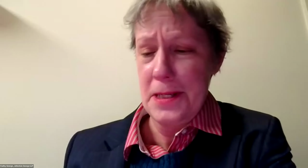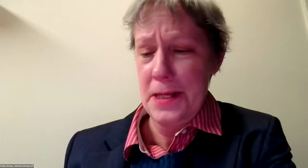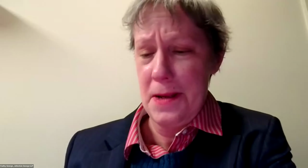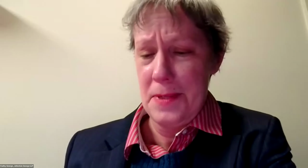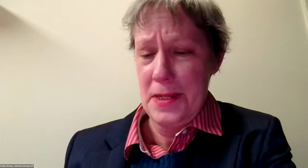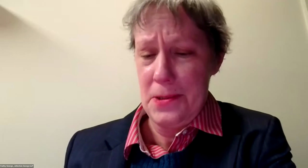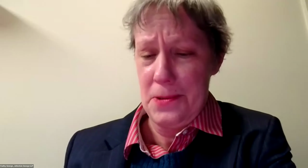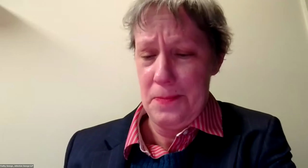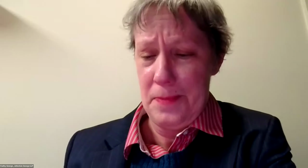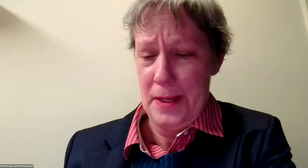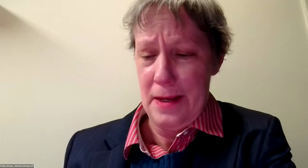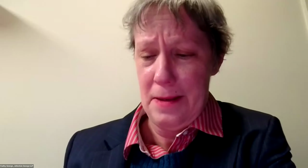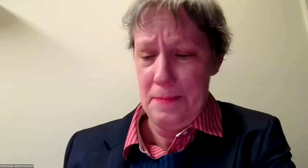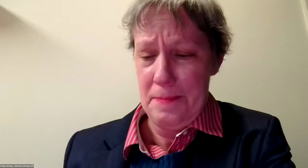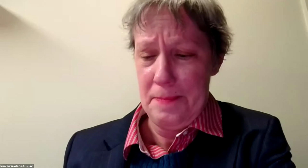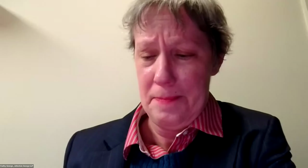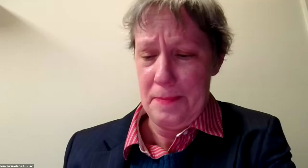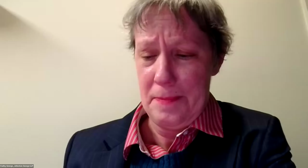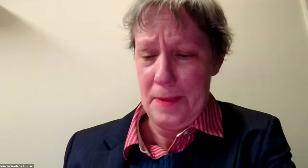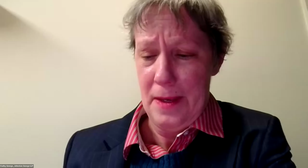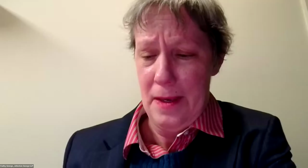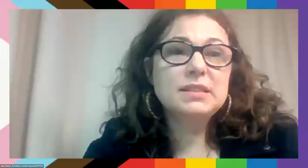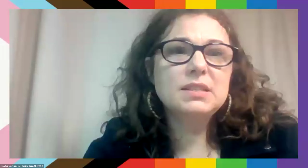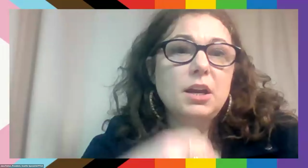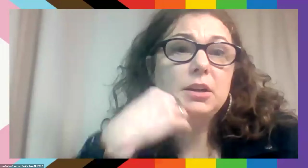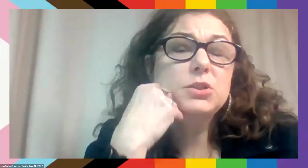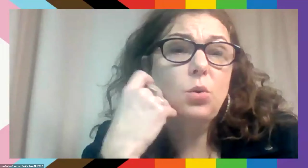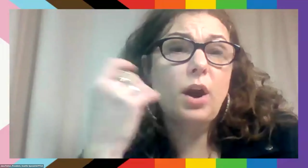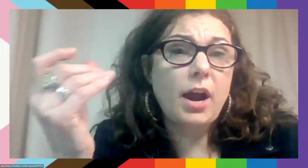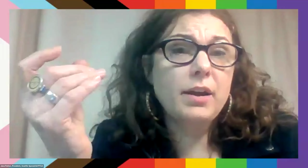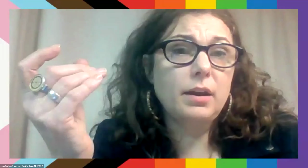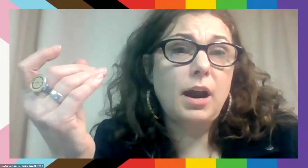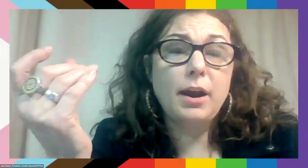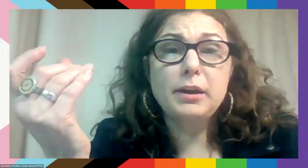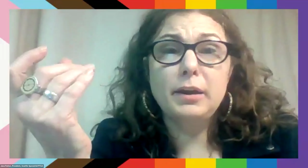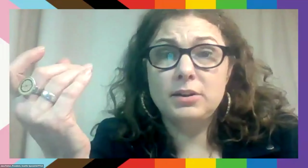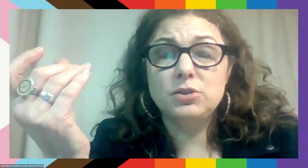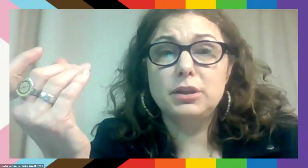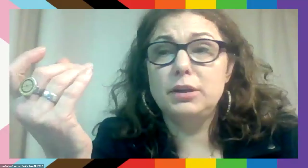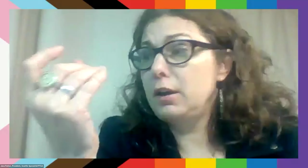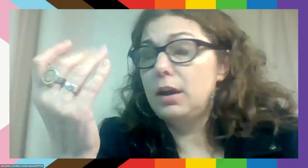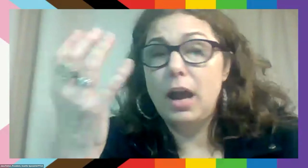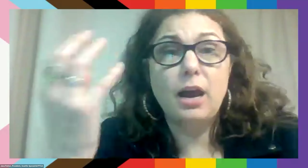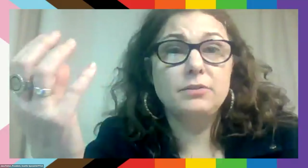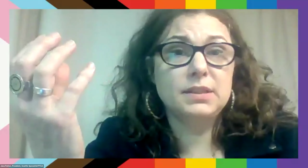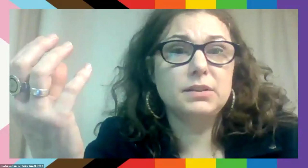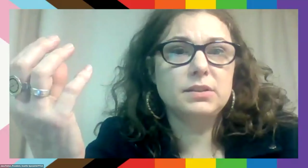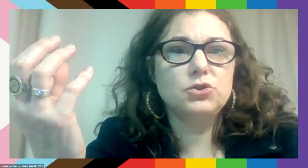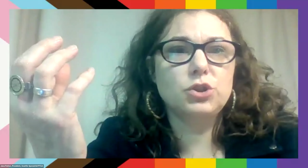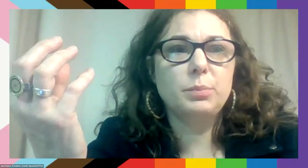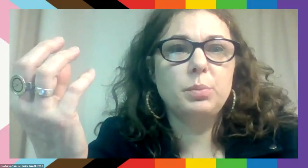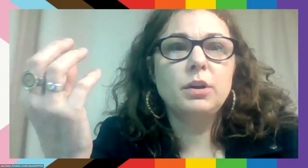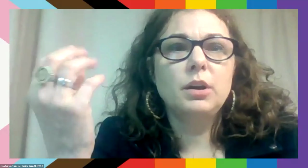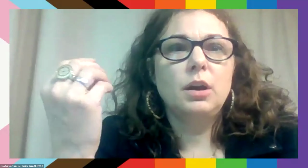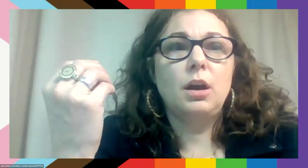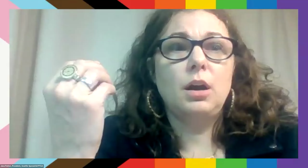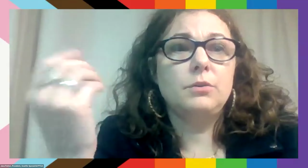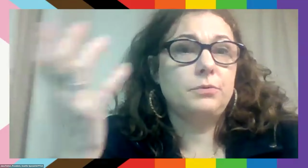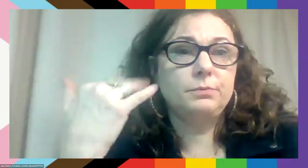these are scary times. So, Well, this is Yana. So I actually have